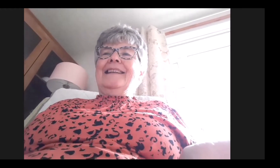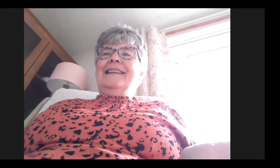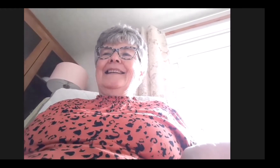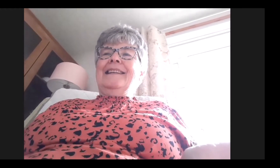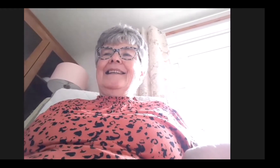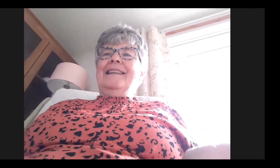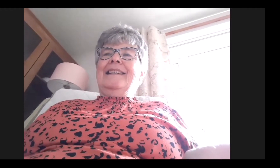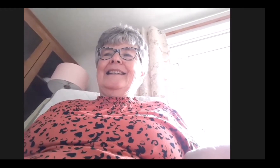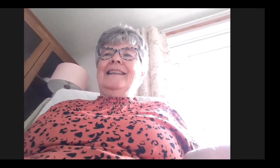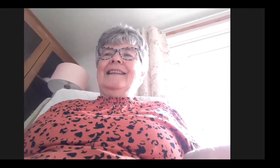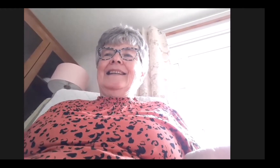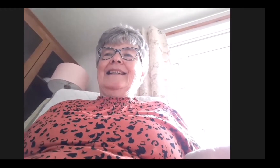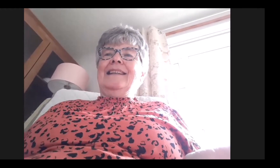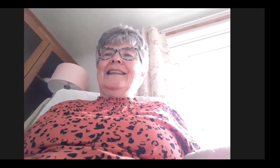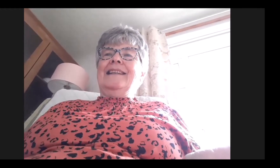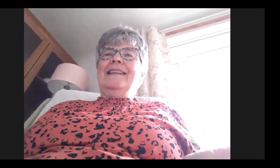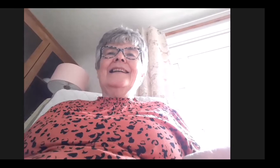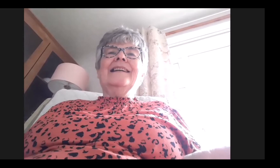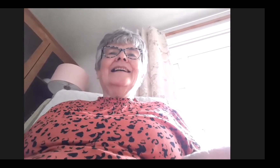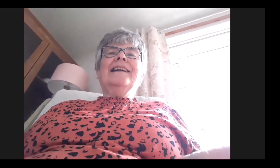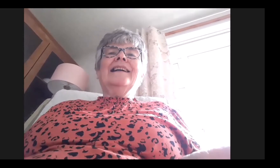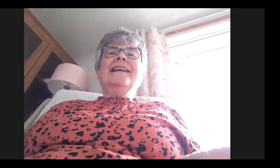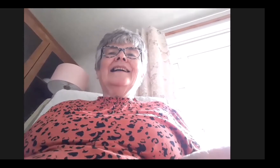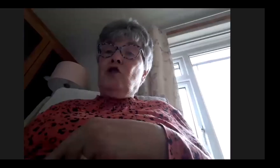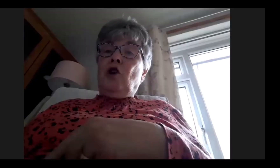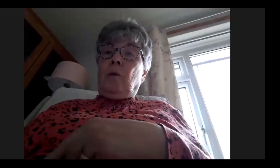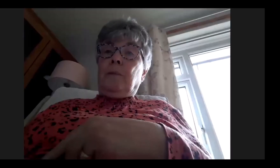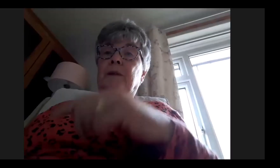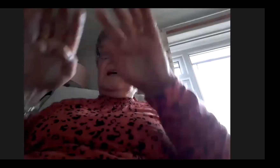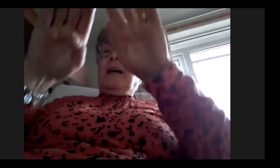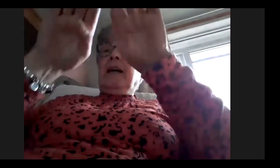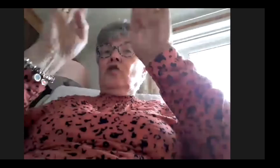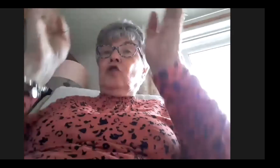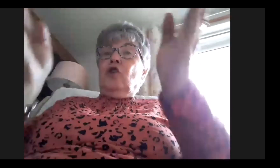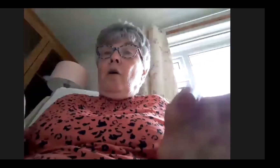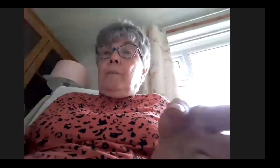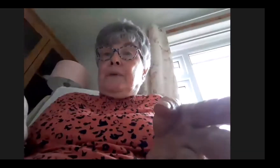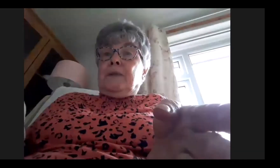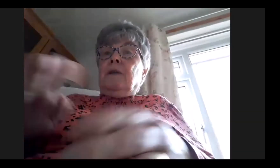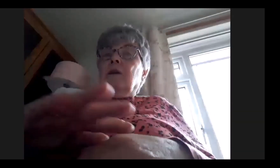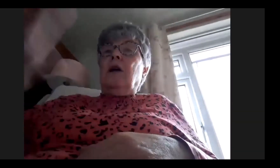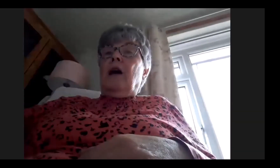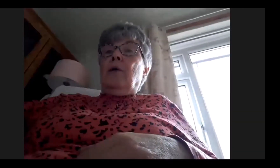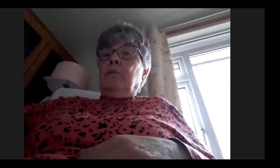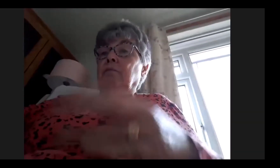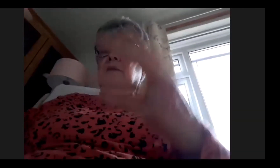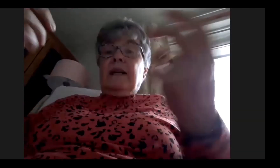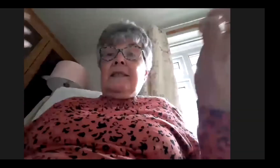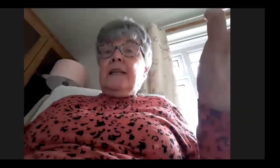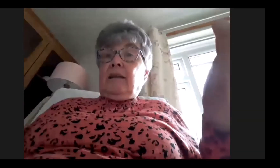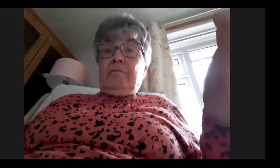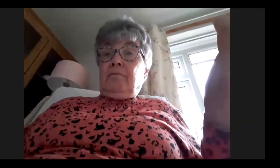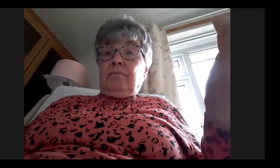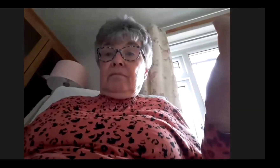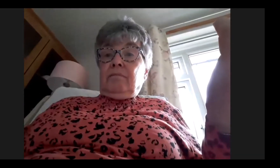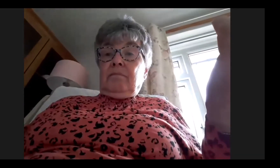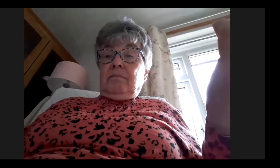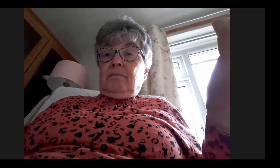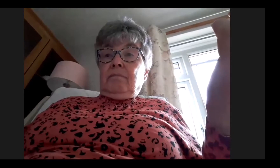recording a second so this doesn't go on air. Down the shops. The shops go. That's it.